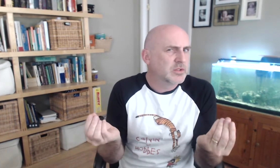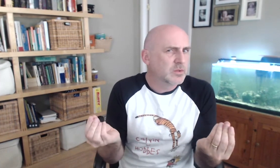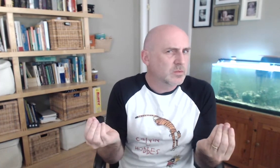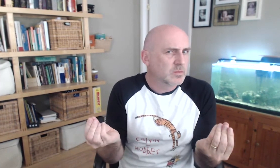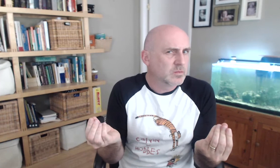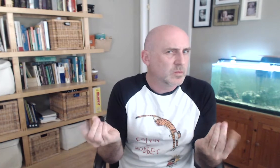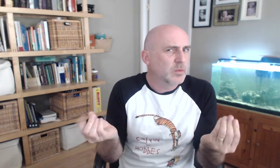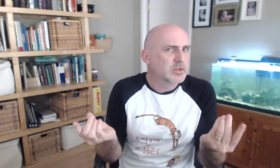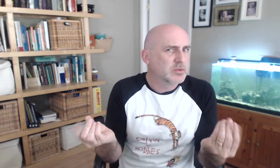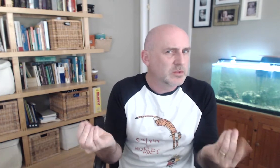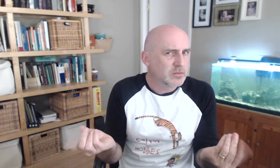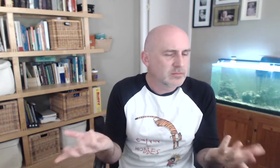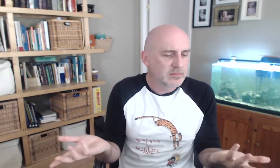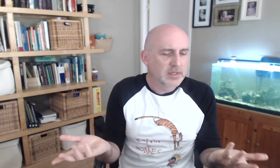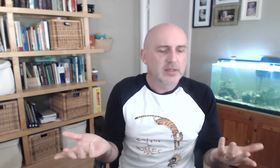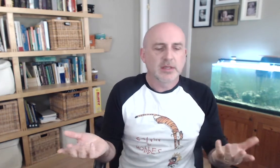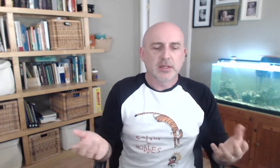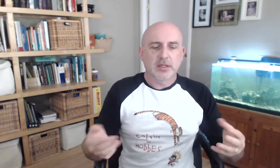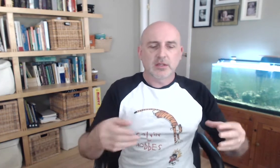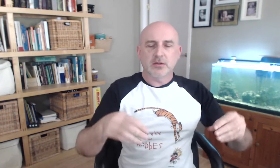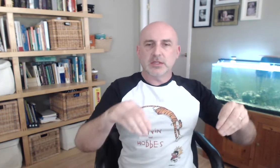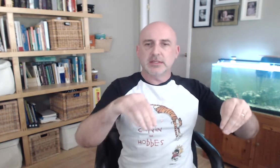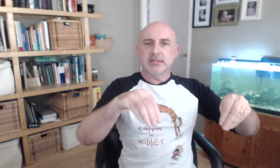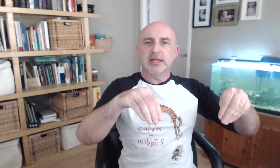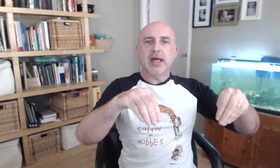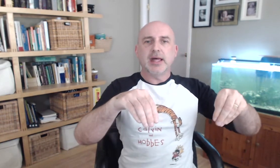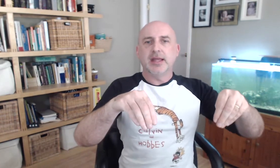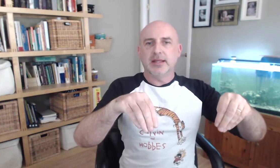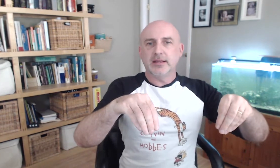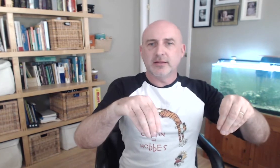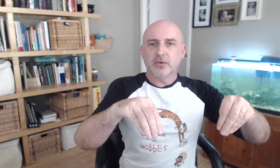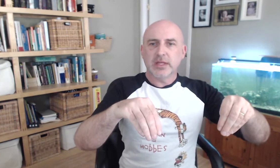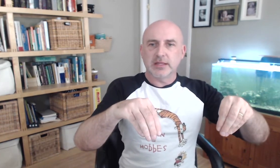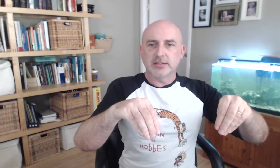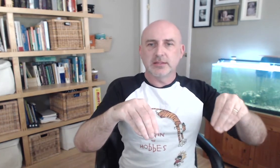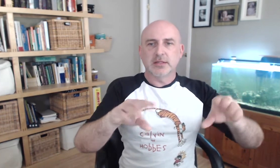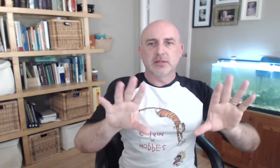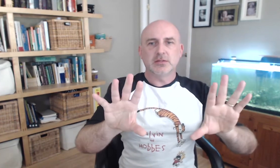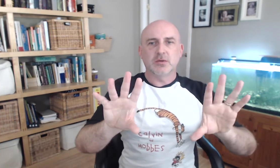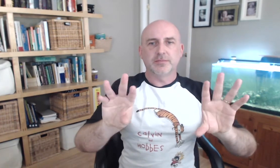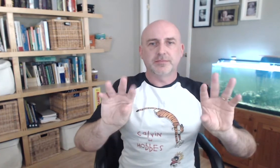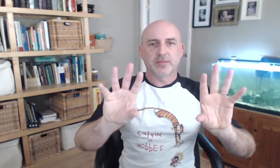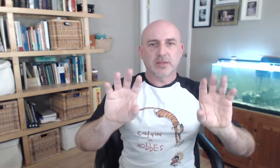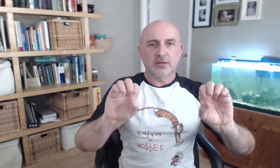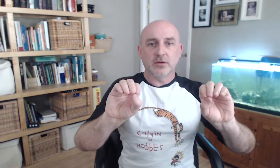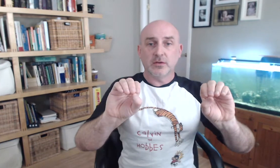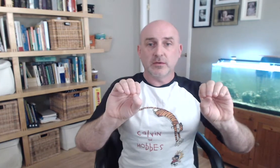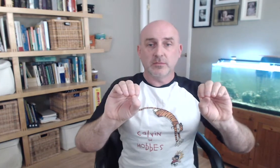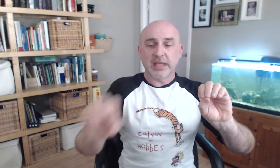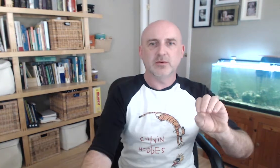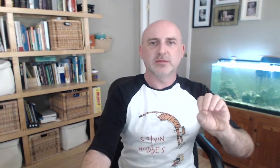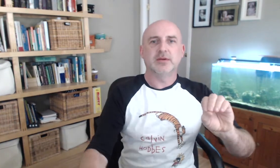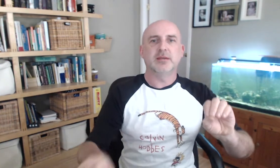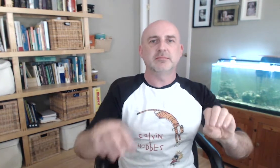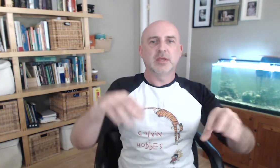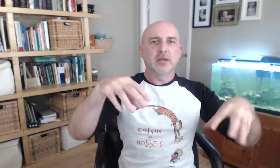do? What would you do? You're going to dye your eggs. So, make them. There I am.